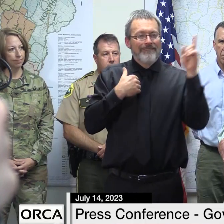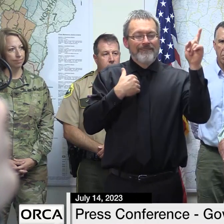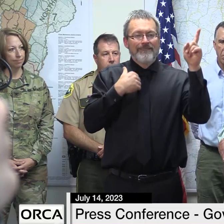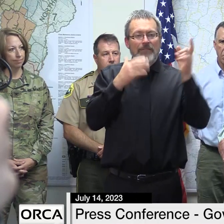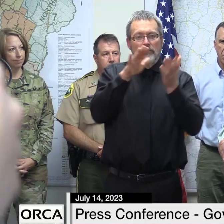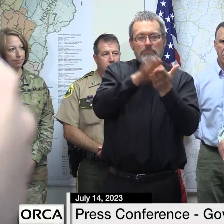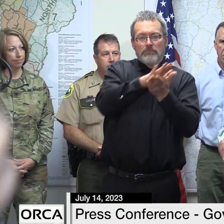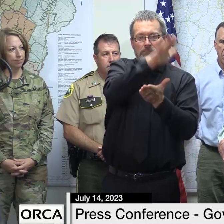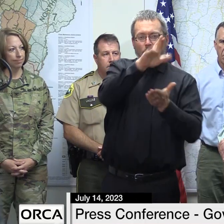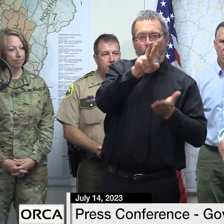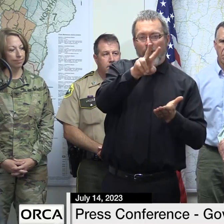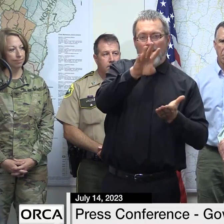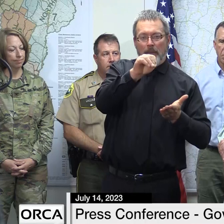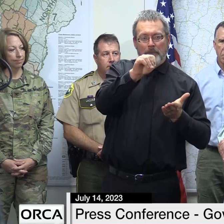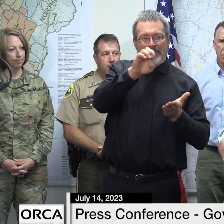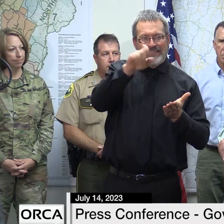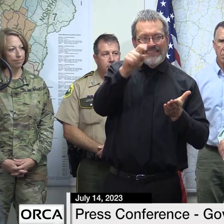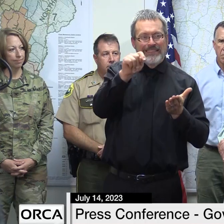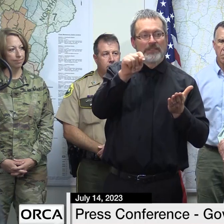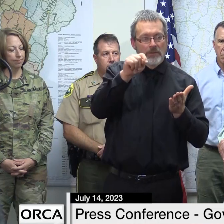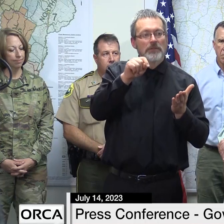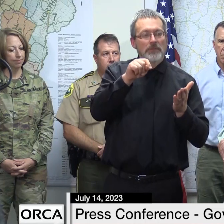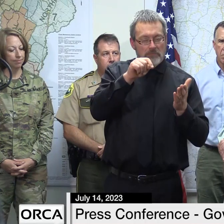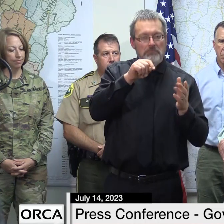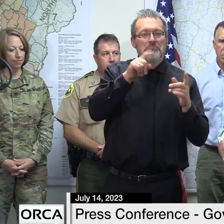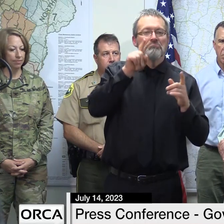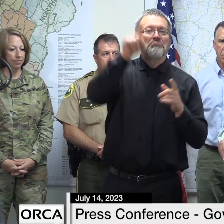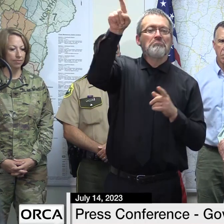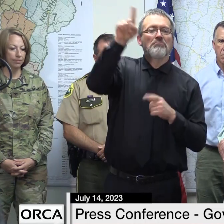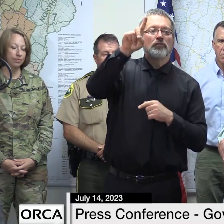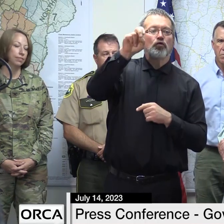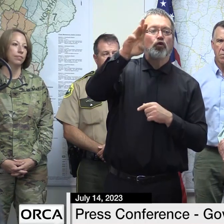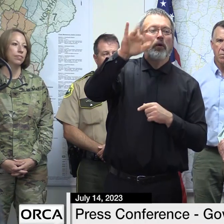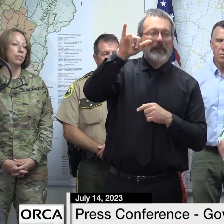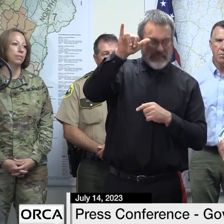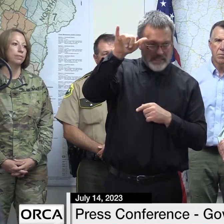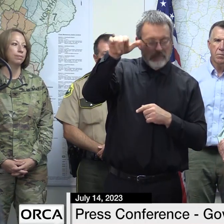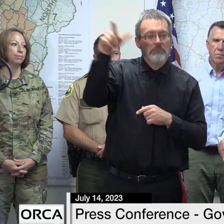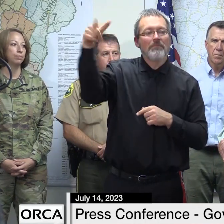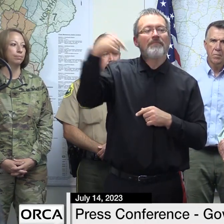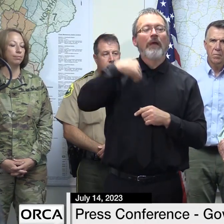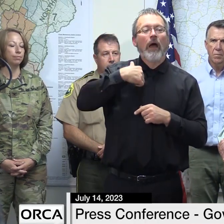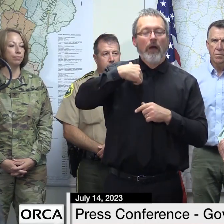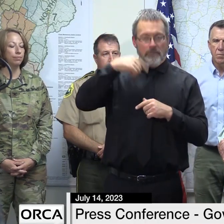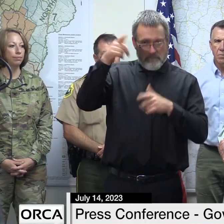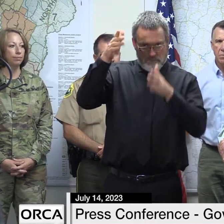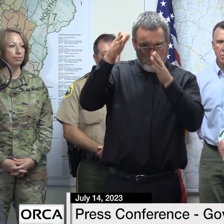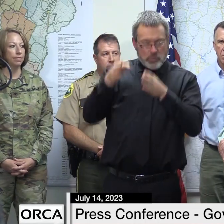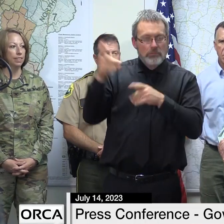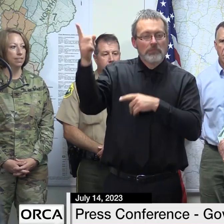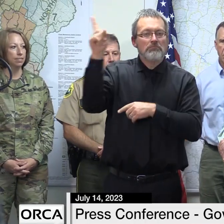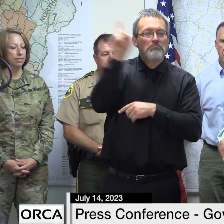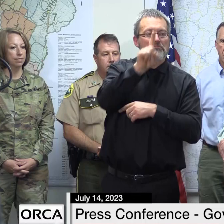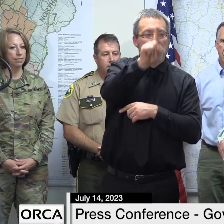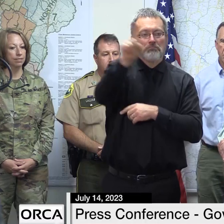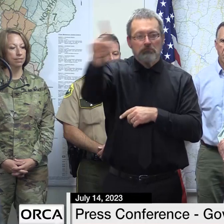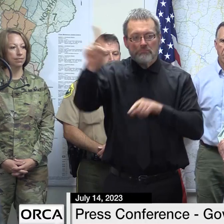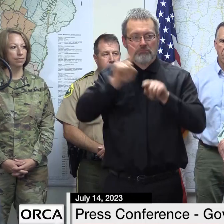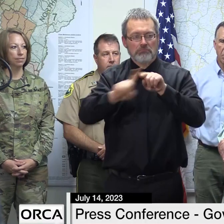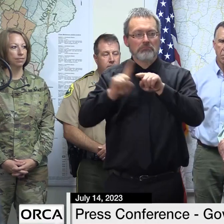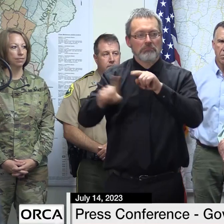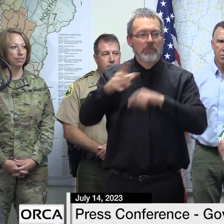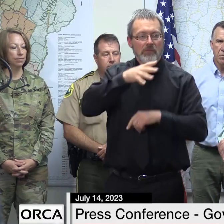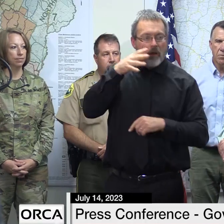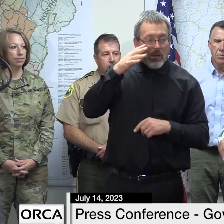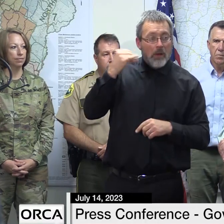Dr. Heather Darby is an expert, and she's been visiting farmers looking at, what to do with the corn crop. There's a